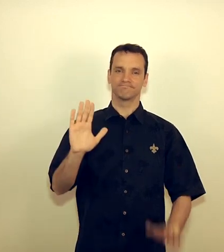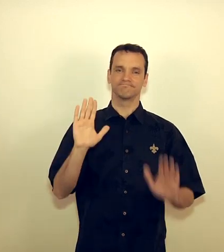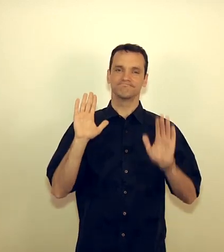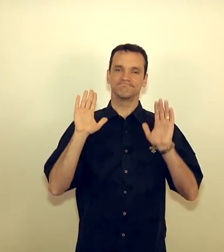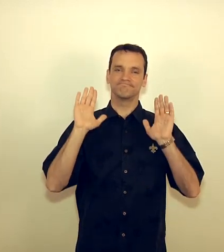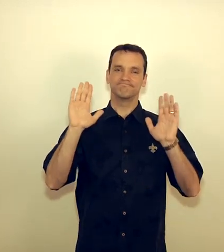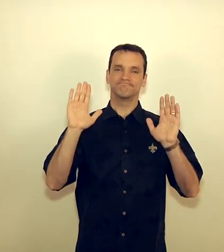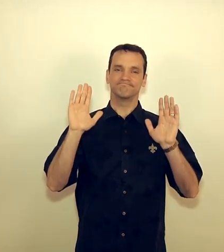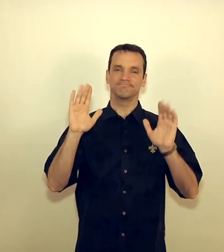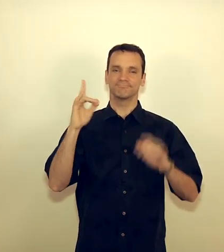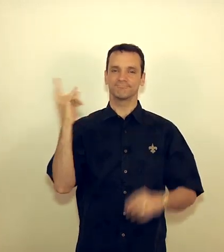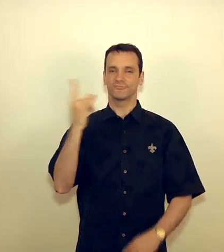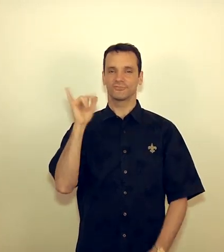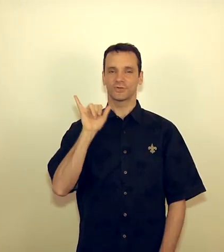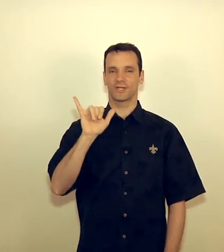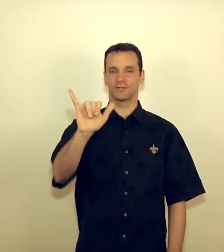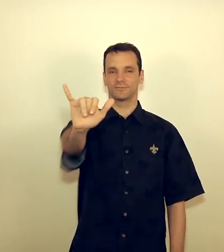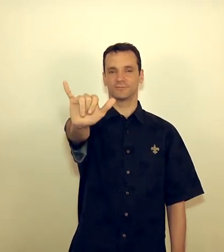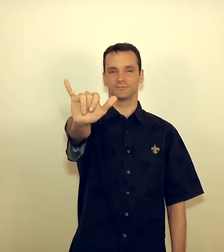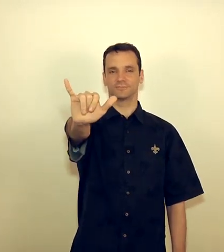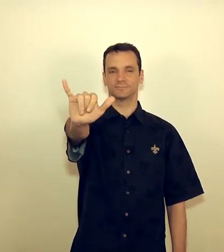Blessed be God forever.